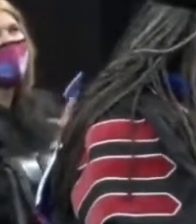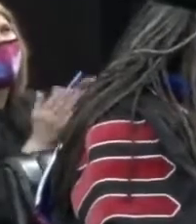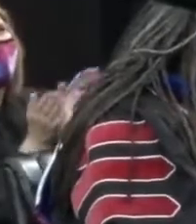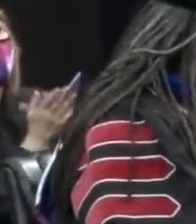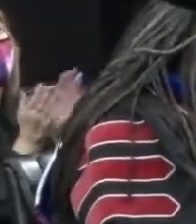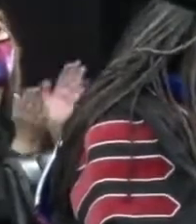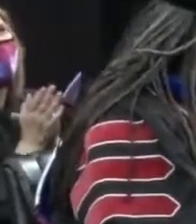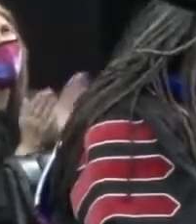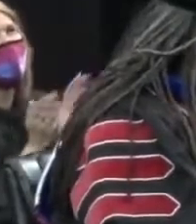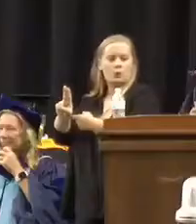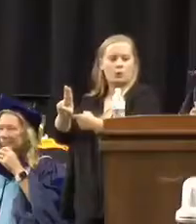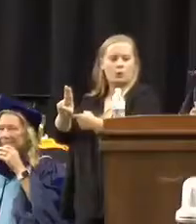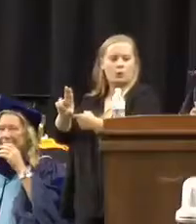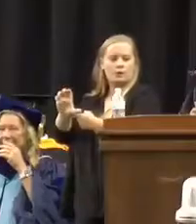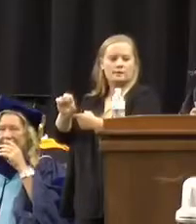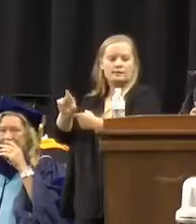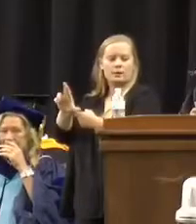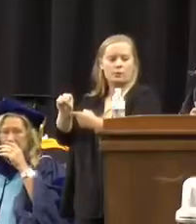Cris. Cristina Lucero.